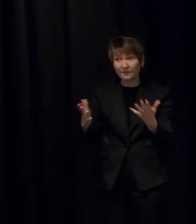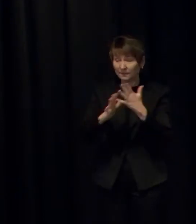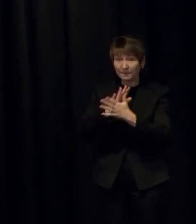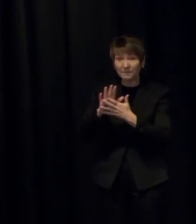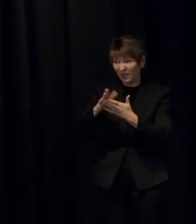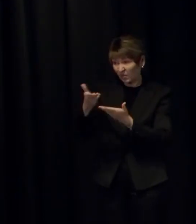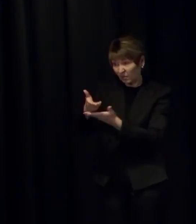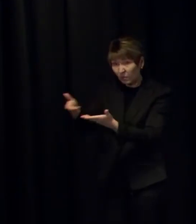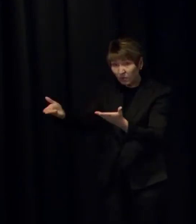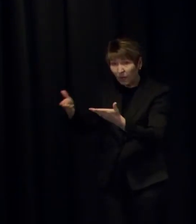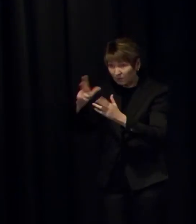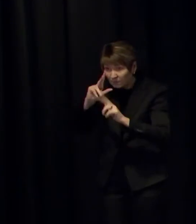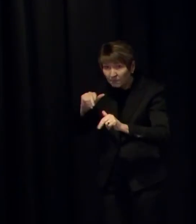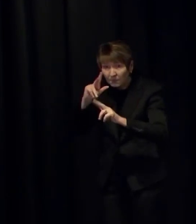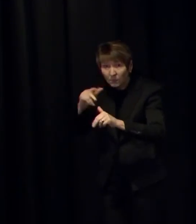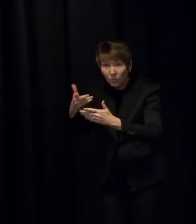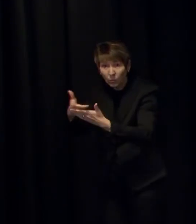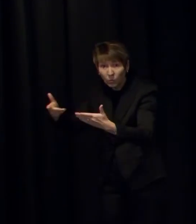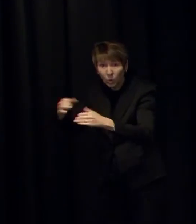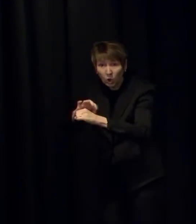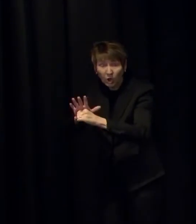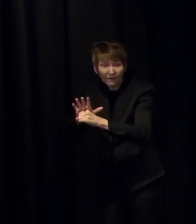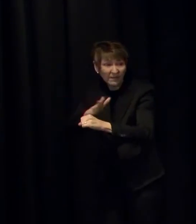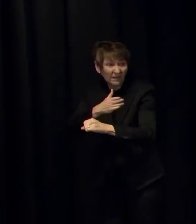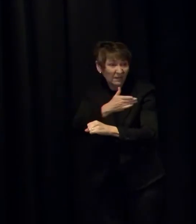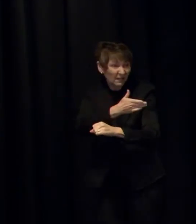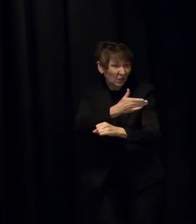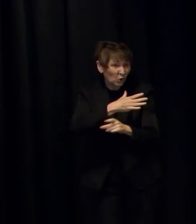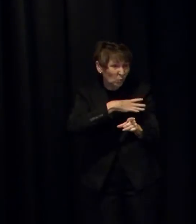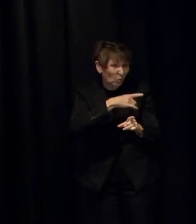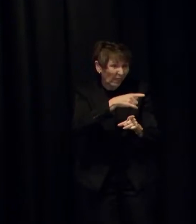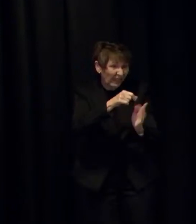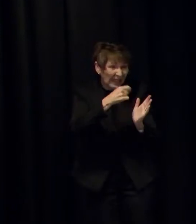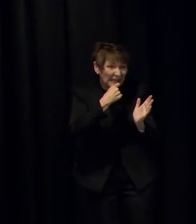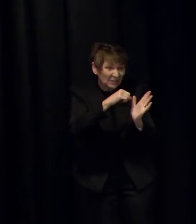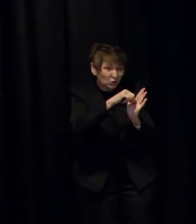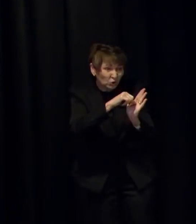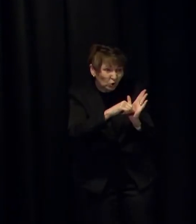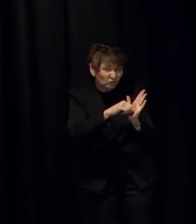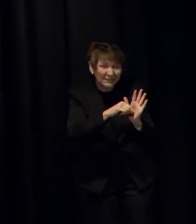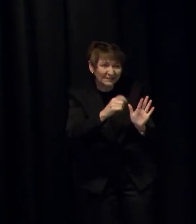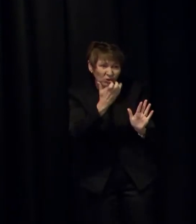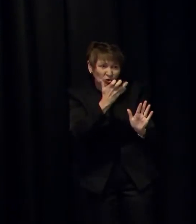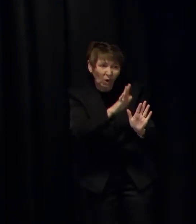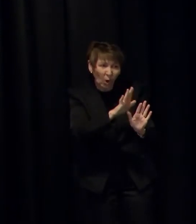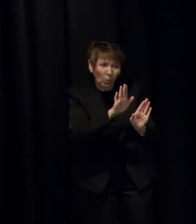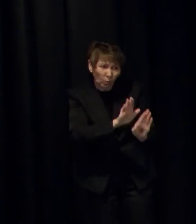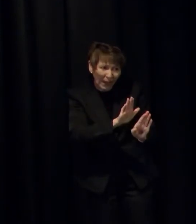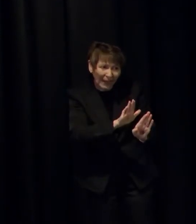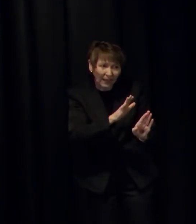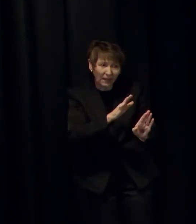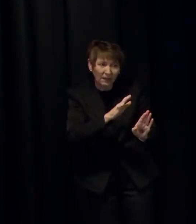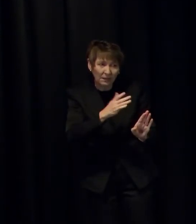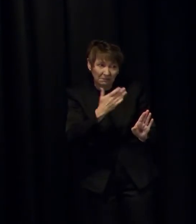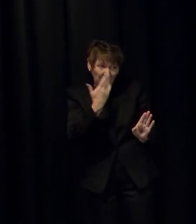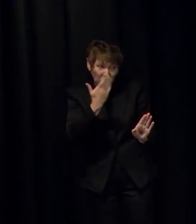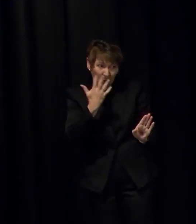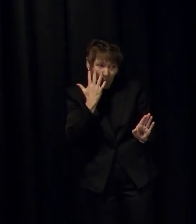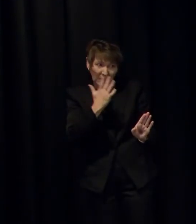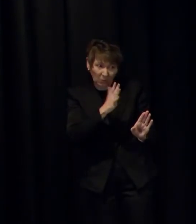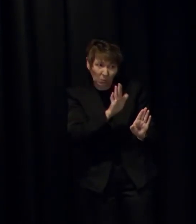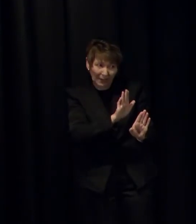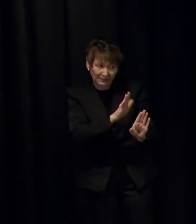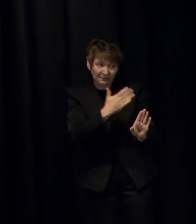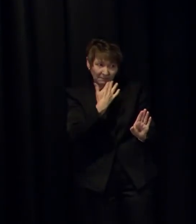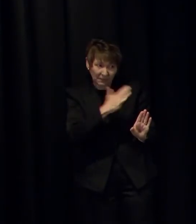say, they may have to wait a little longer for some of the things that they need, but we'll support them as well. That's why it's a system. It's not just services,